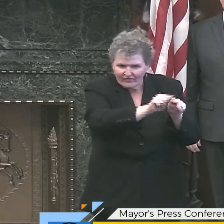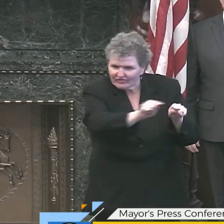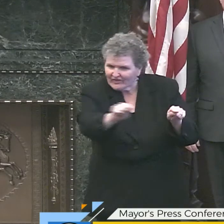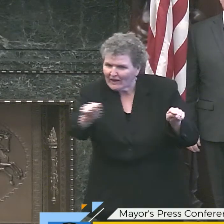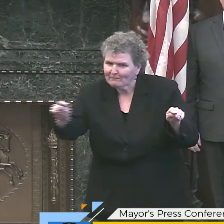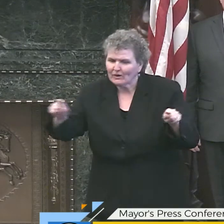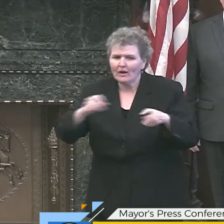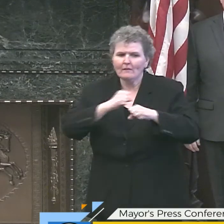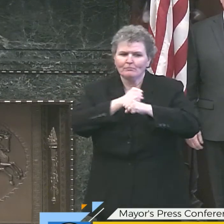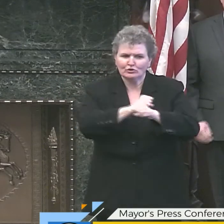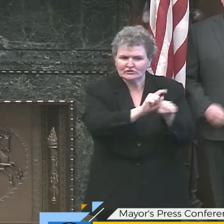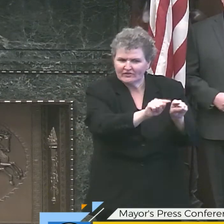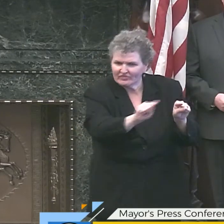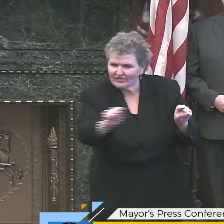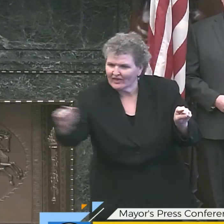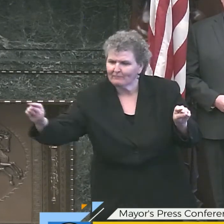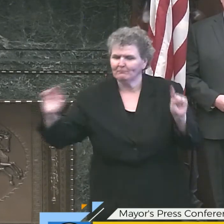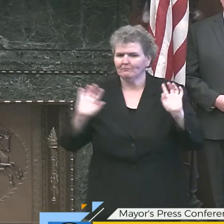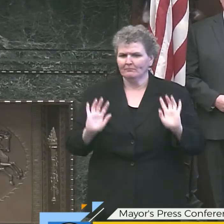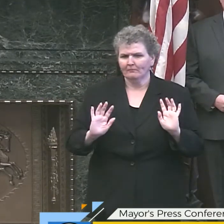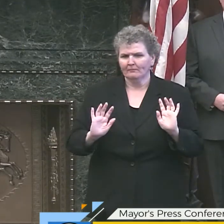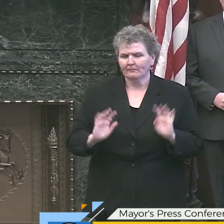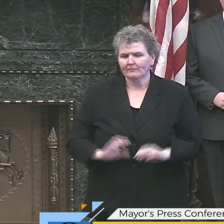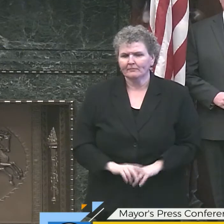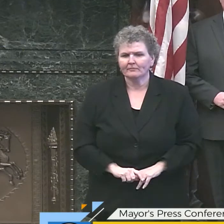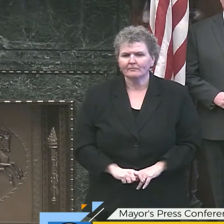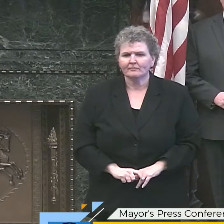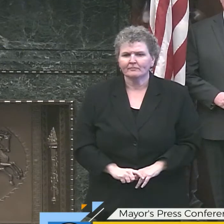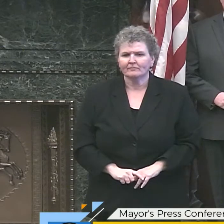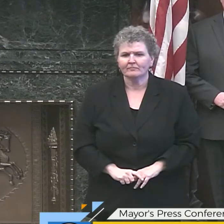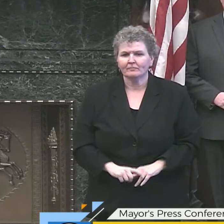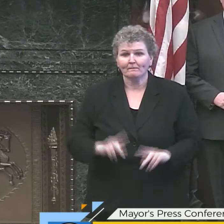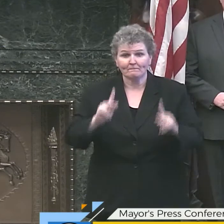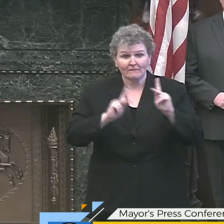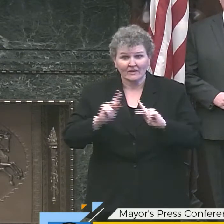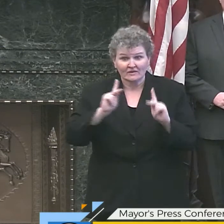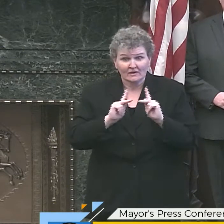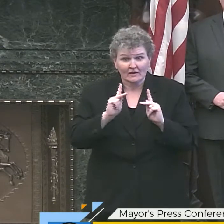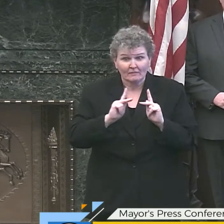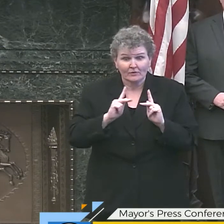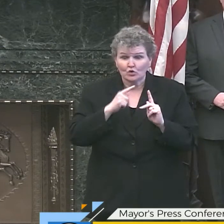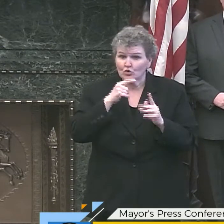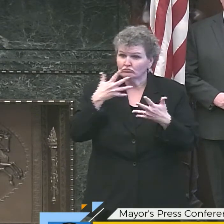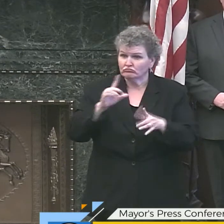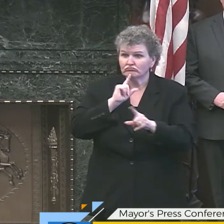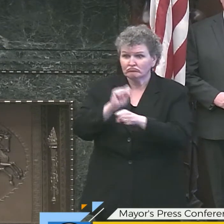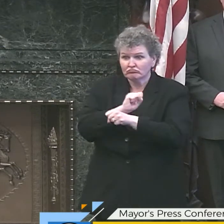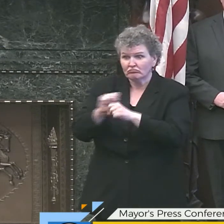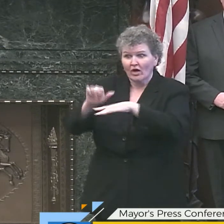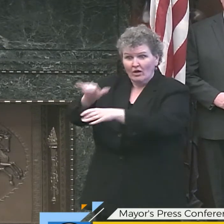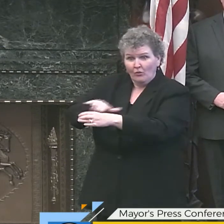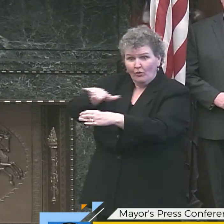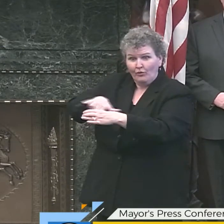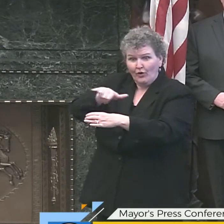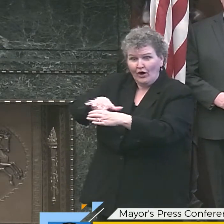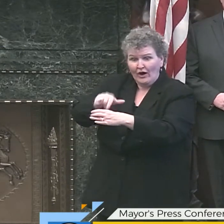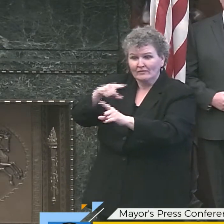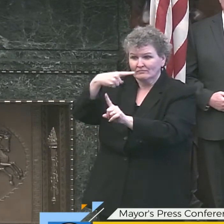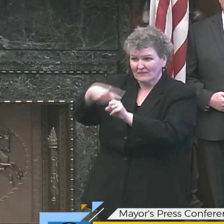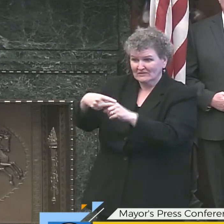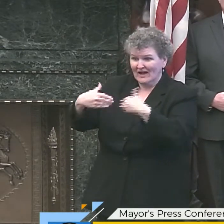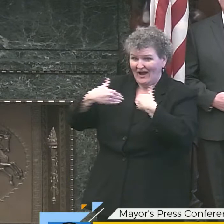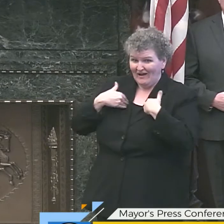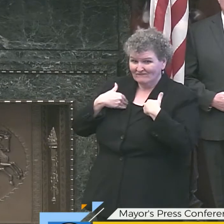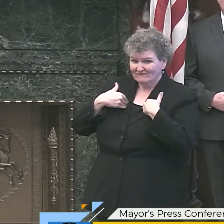Okay, thank you. Are the departments hurting from people who either have had to go into self-quarantine or who have tested positive? Like there's a lack